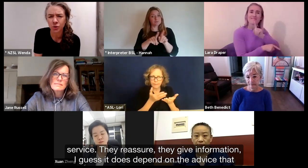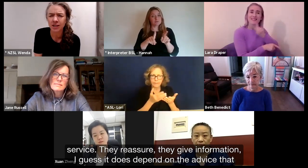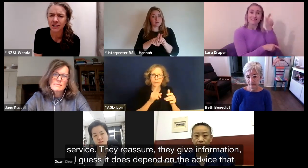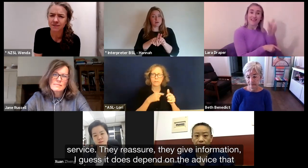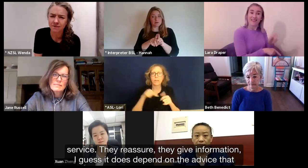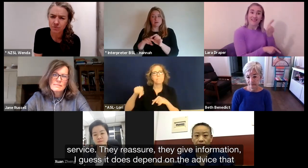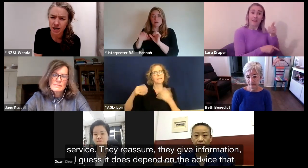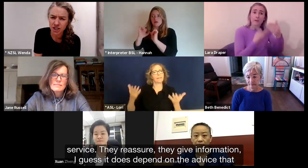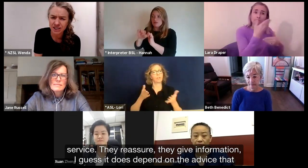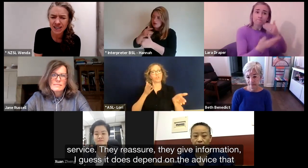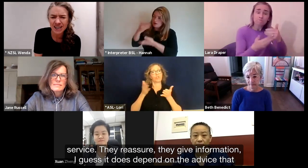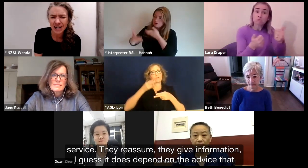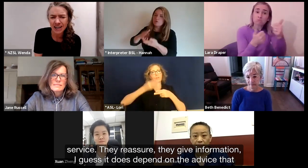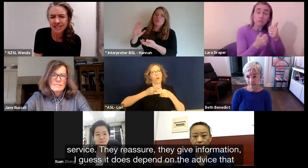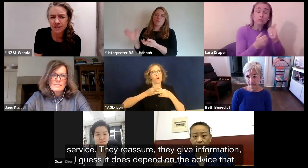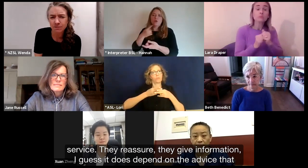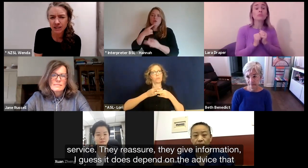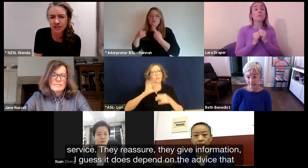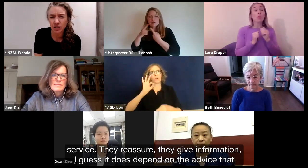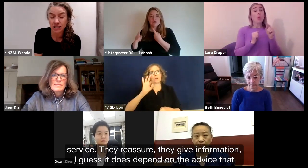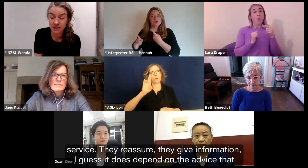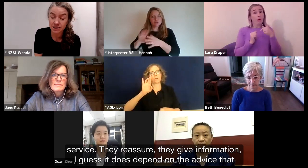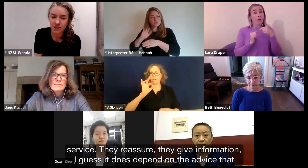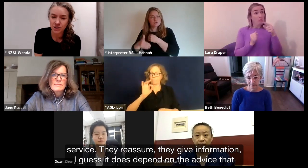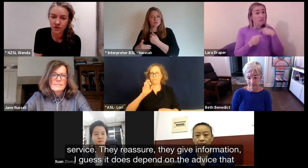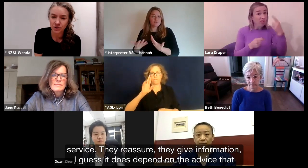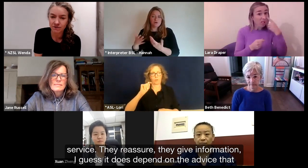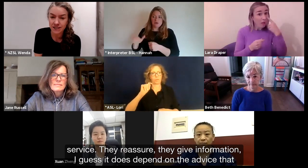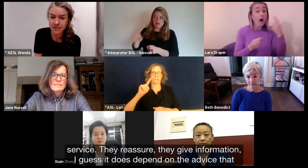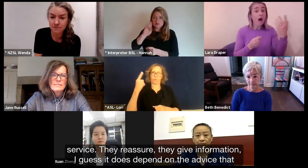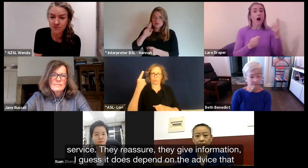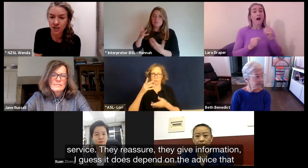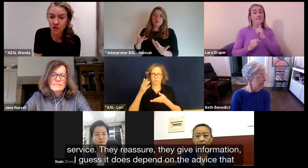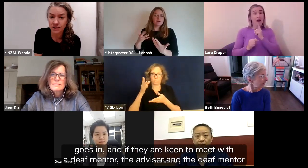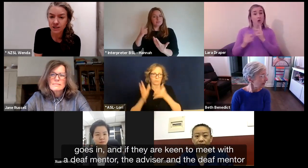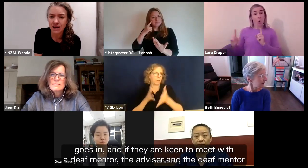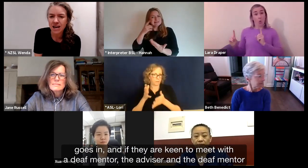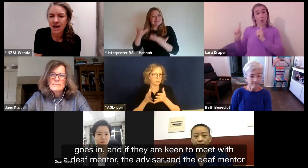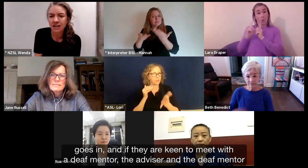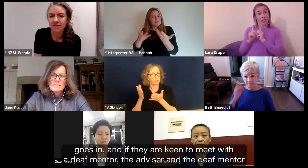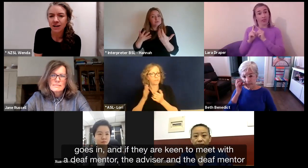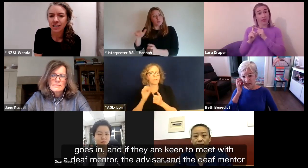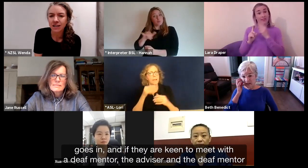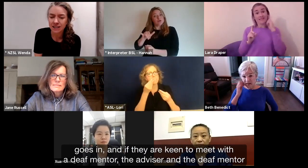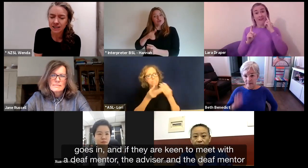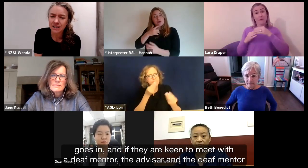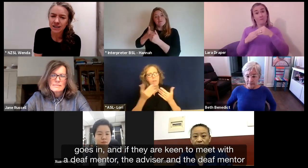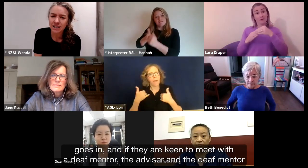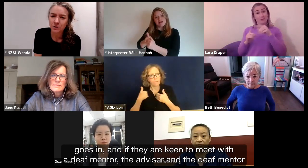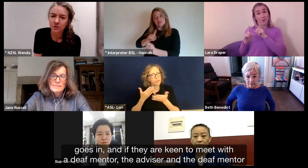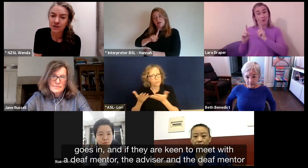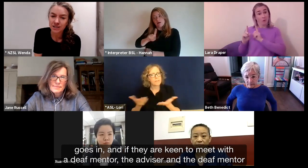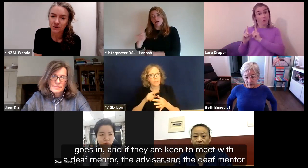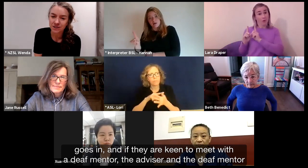They reassure, they give information. I guess it does depend on the advisor that goes in and if they're keen